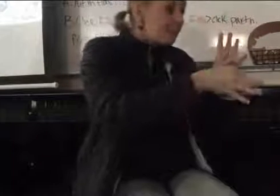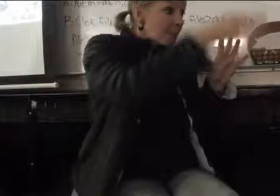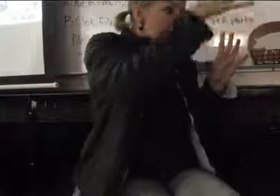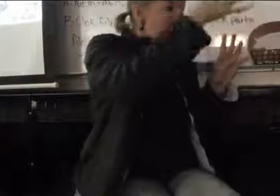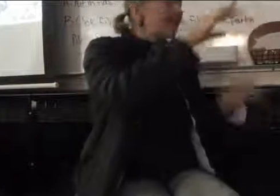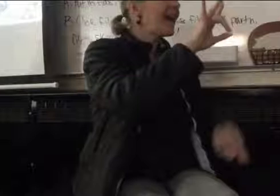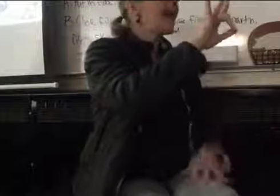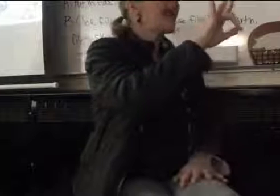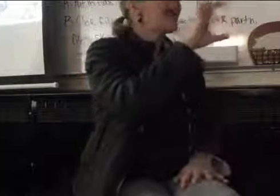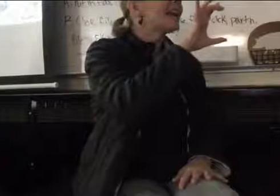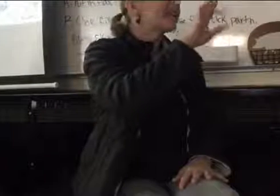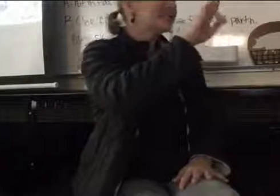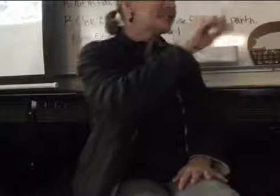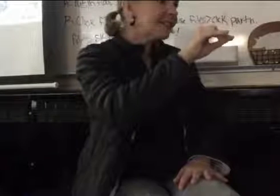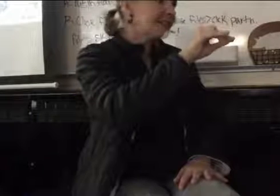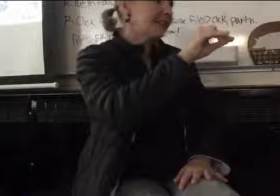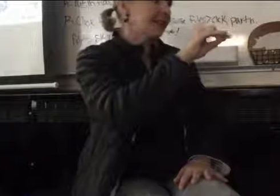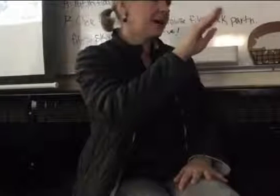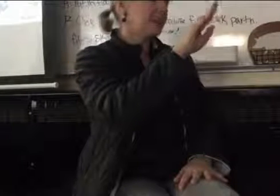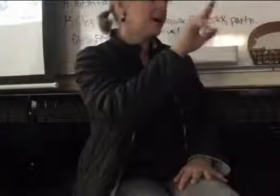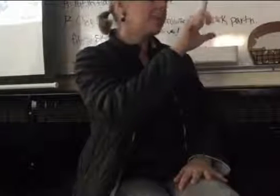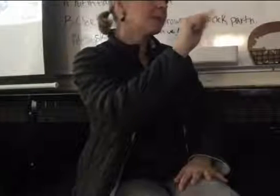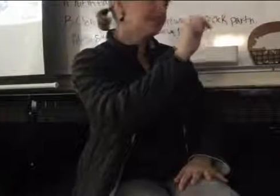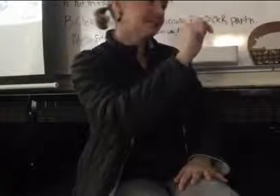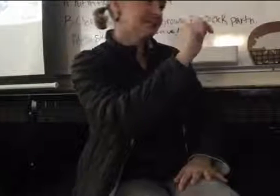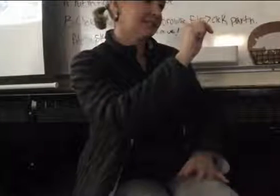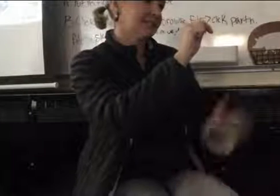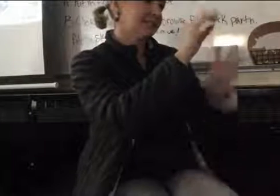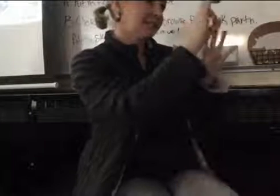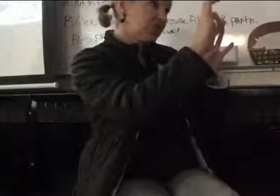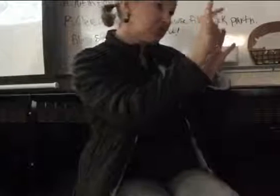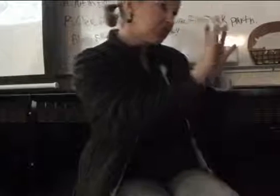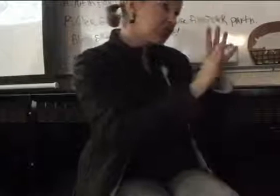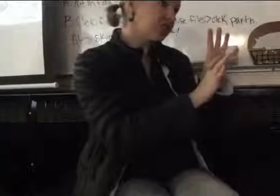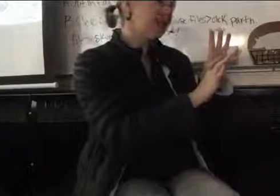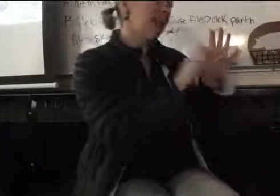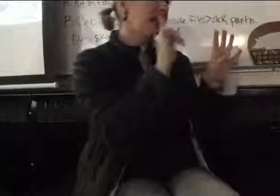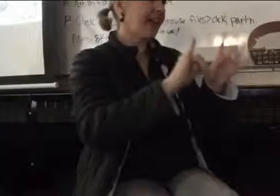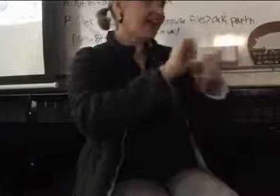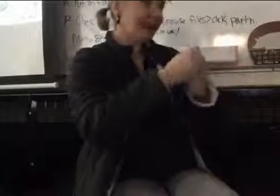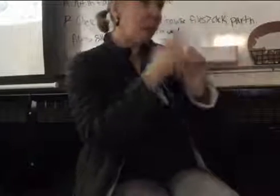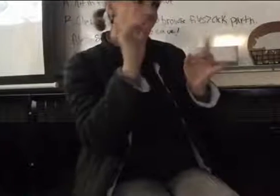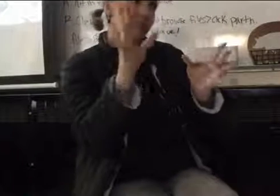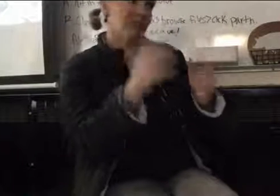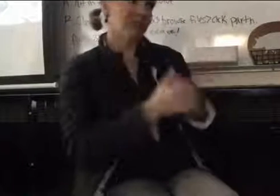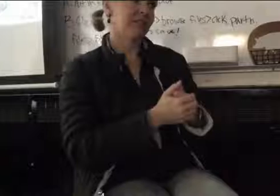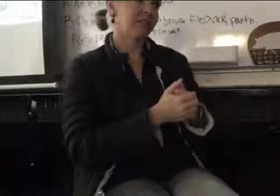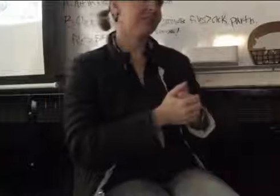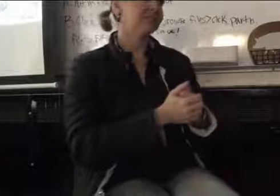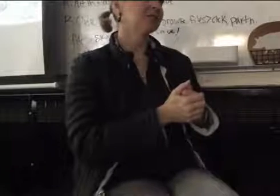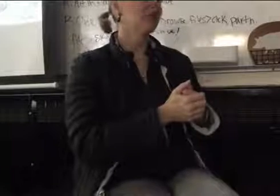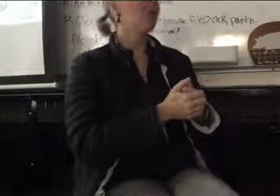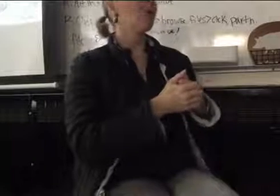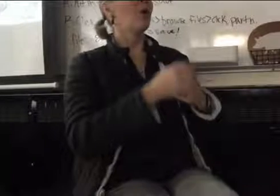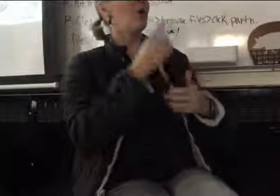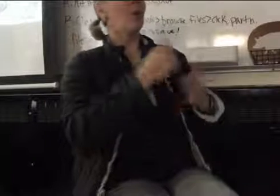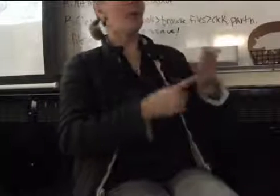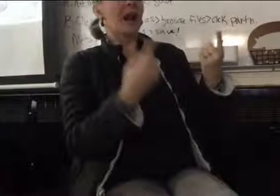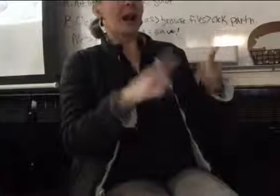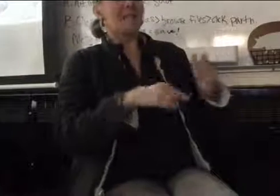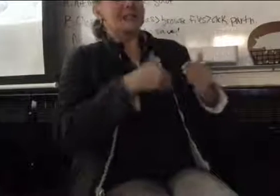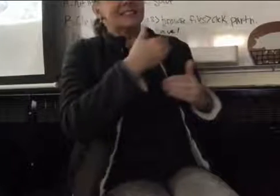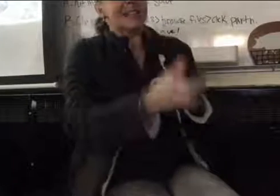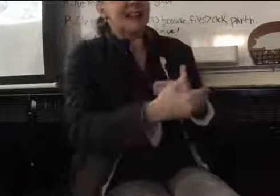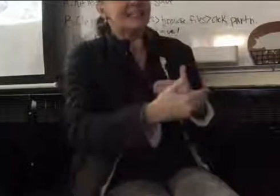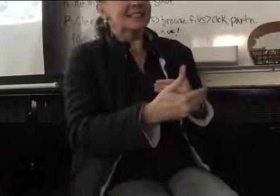single fence post. That's how awful this battle was. Now, in terms of what happens next, about